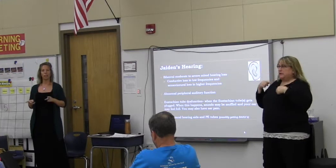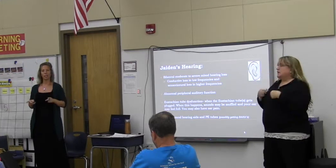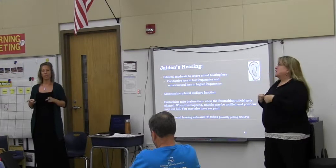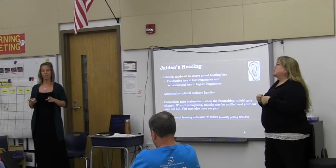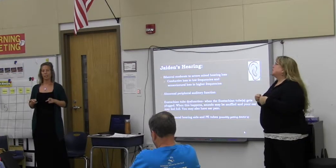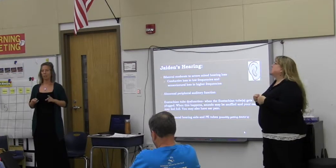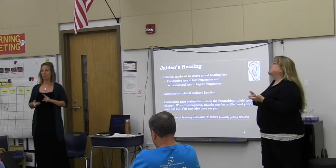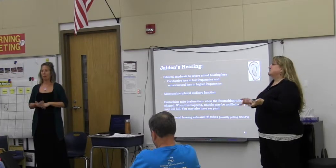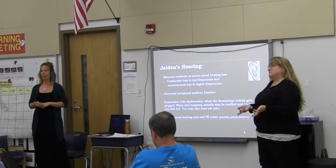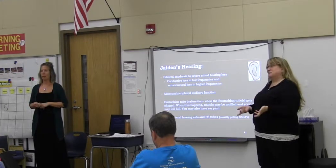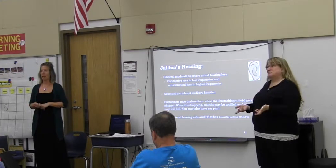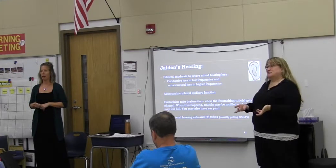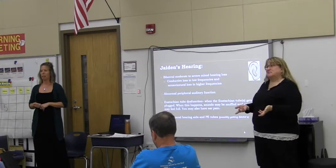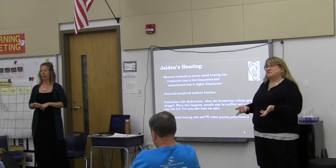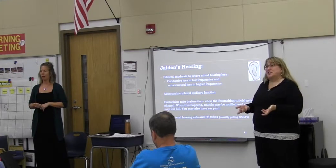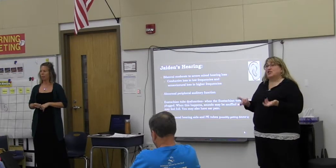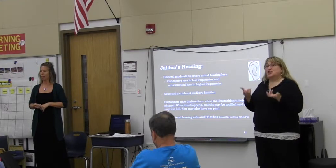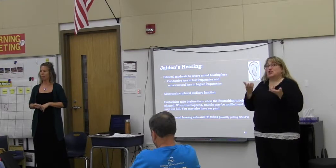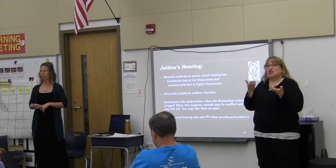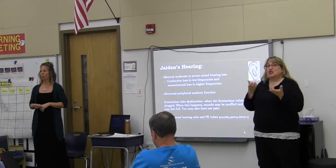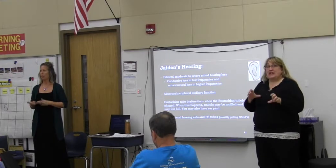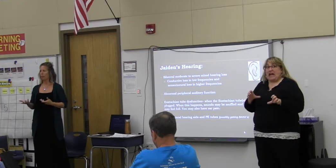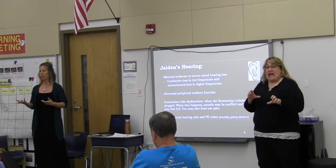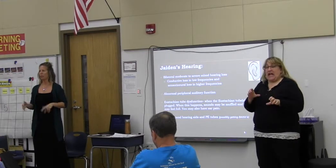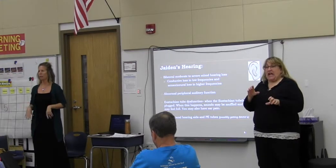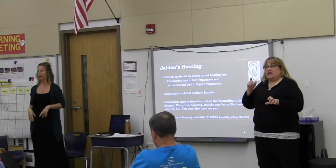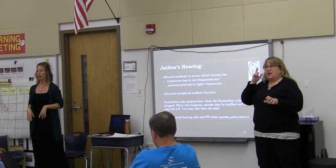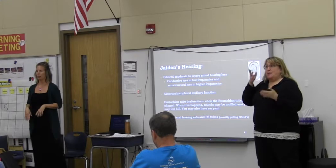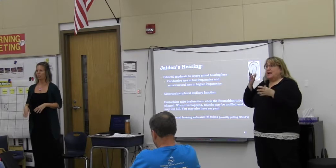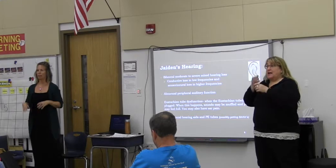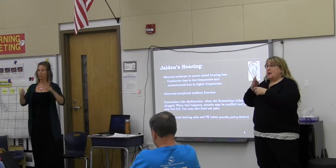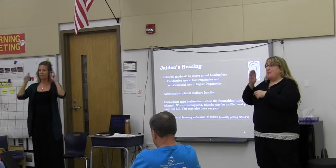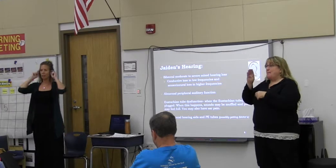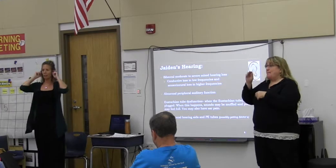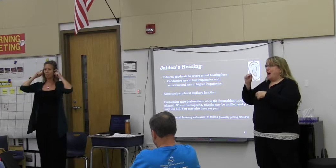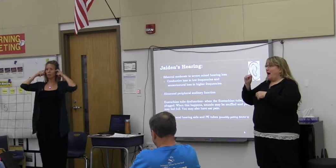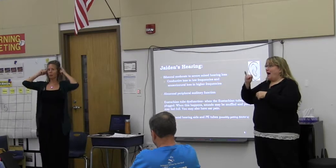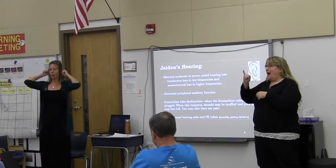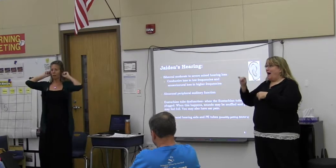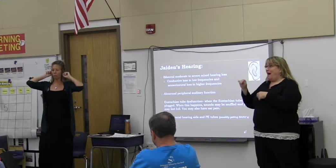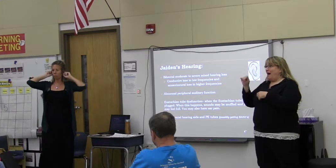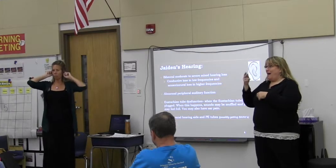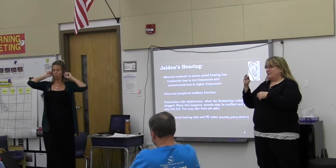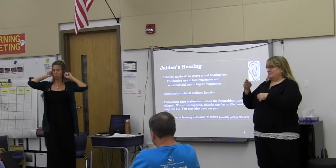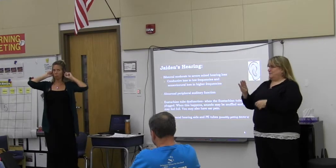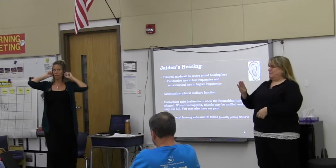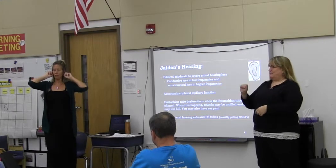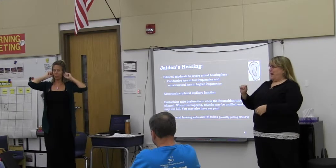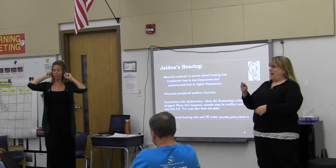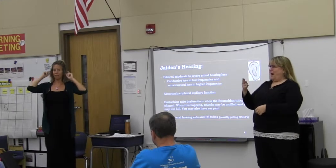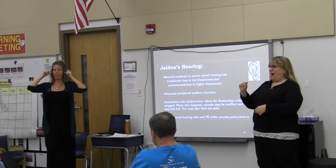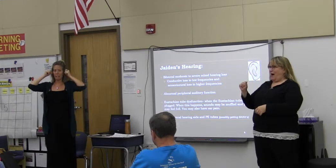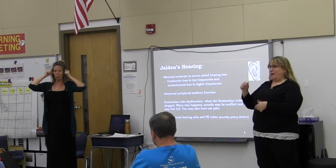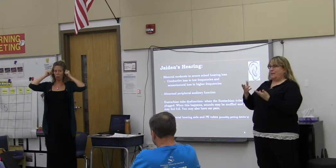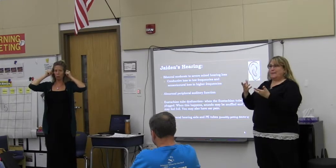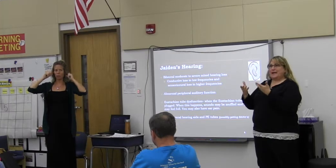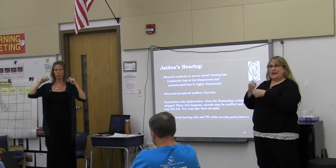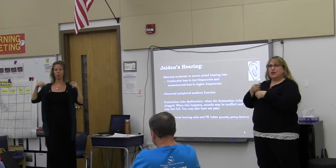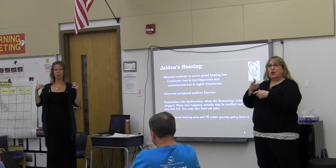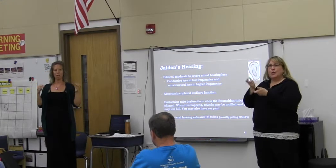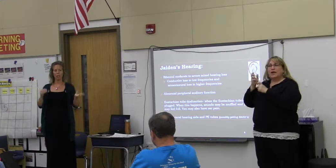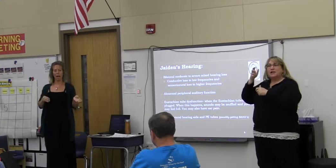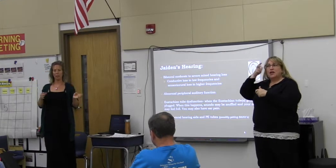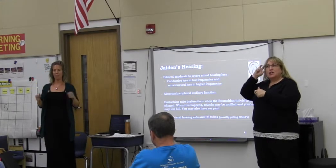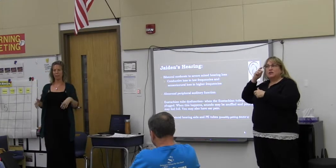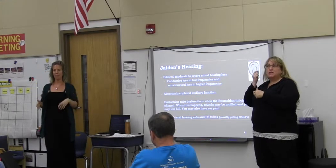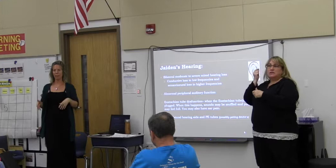There's a good chance that Jaden might be getting a Baha. You guys know what Bahas are. Instead of the hearing aids and ear molds, it's